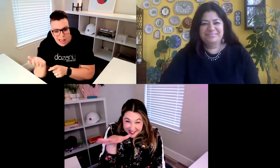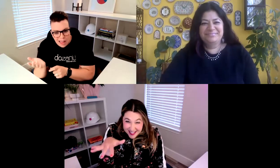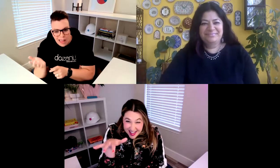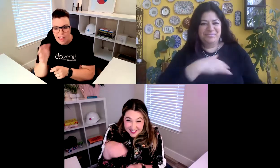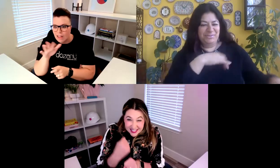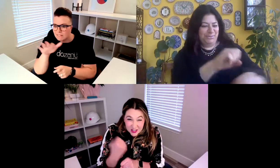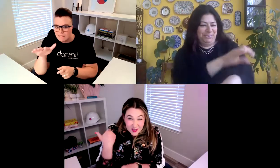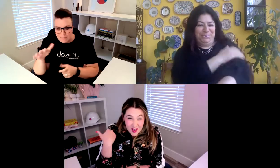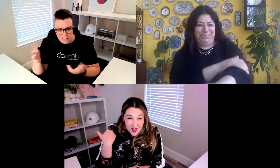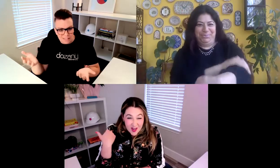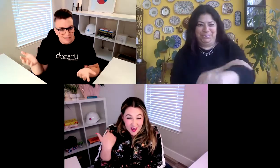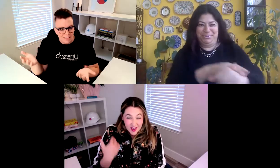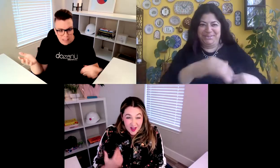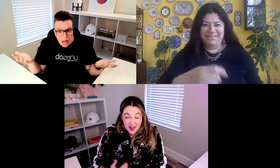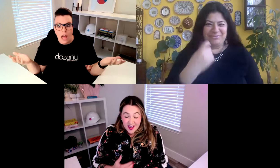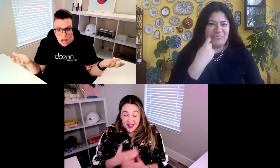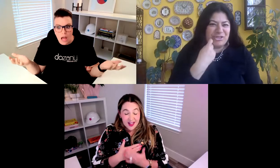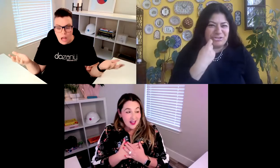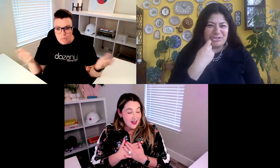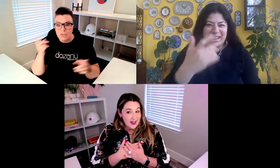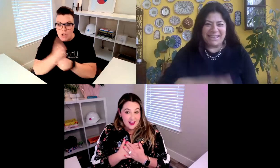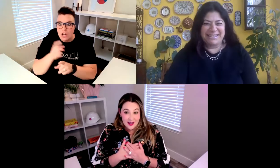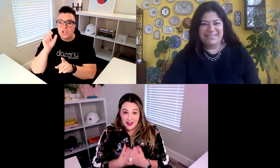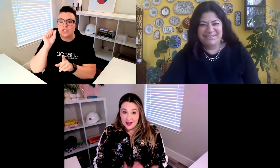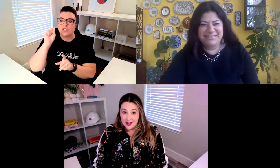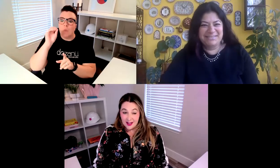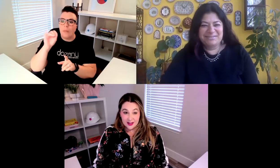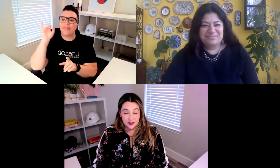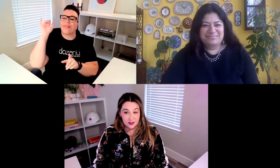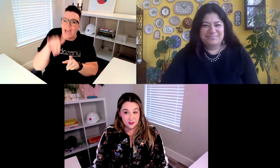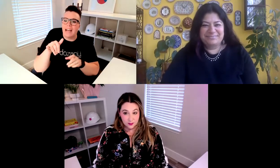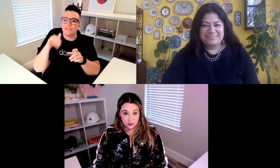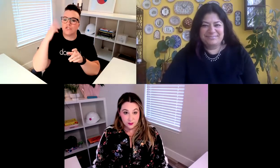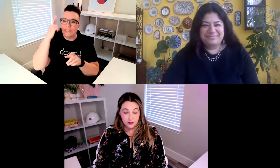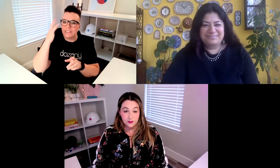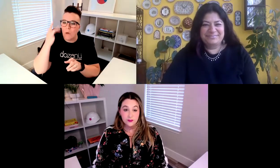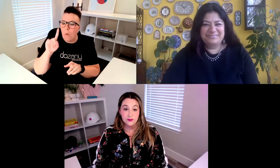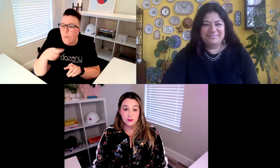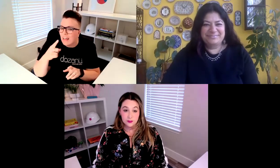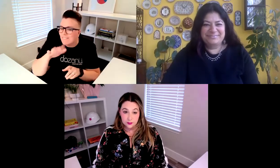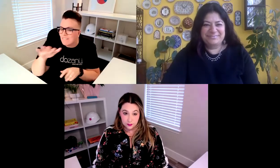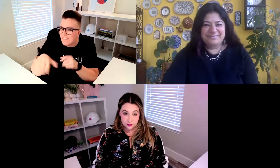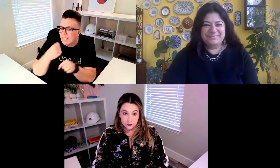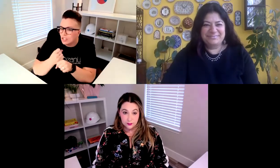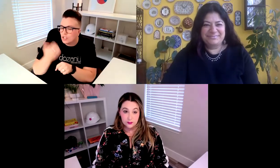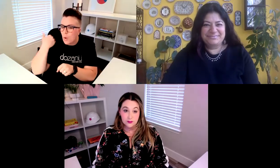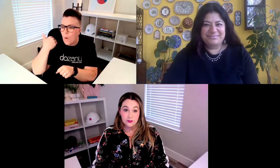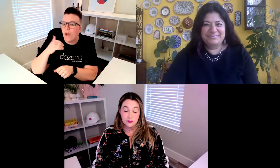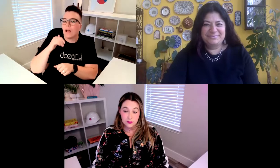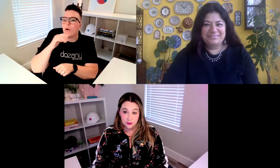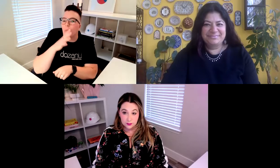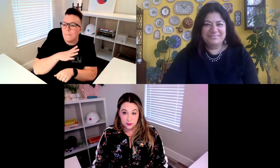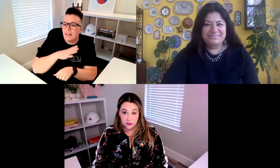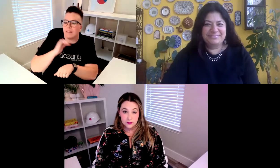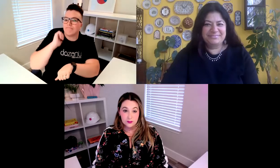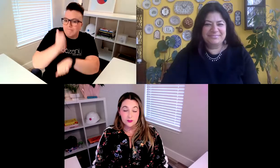account. This is Catherine. Could you imagine? And this is Michelle. 55 years ago, feels like nothing. And this is Catherine saying, right. So that's the reason why,